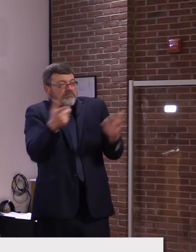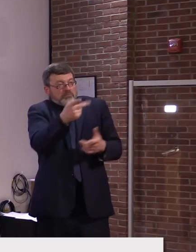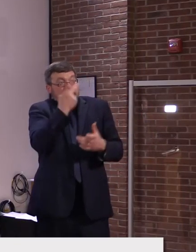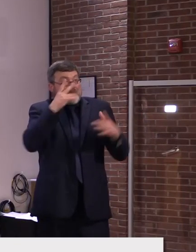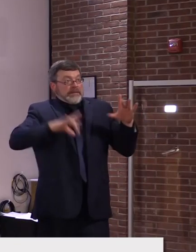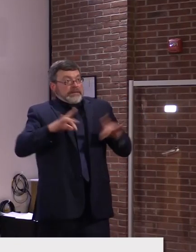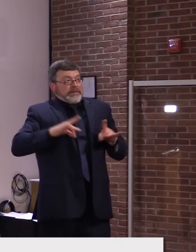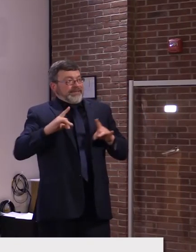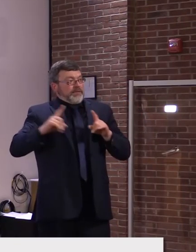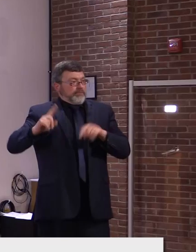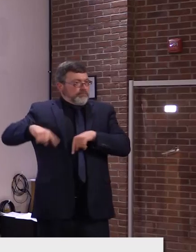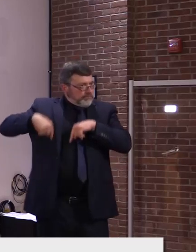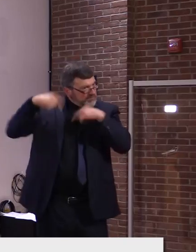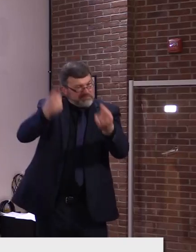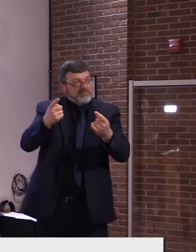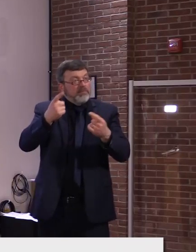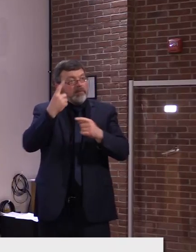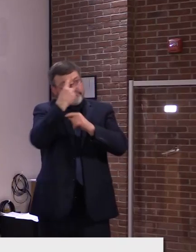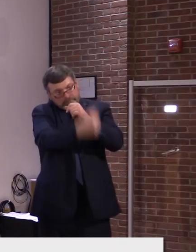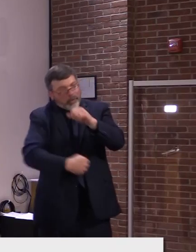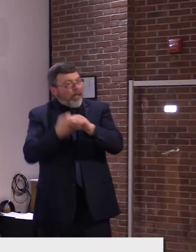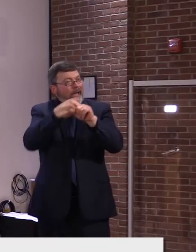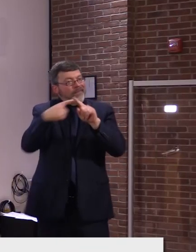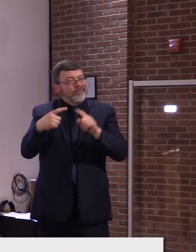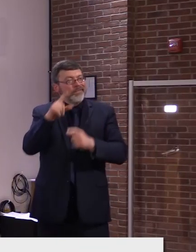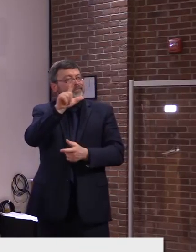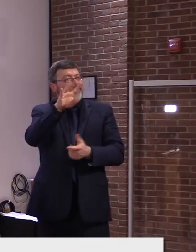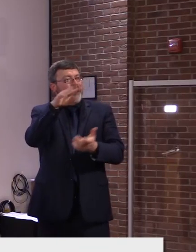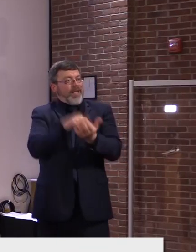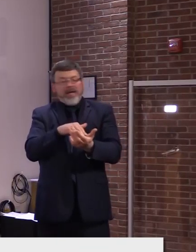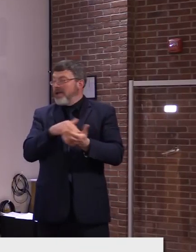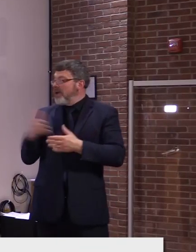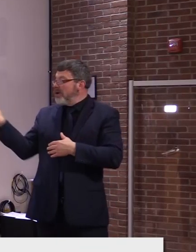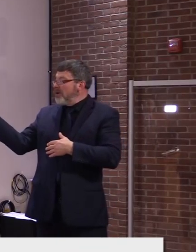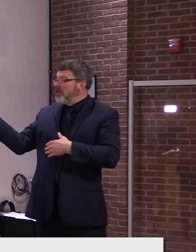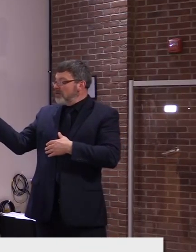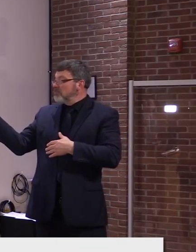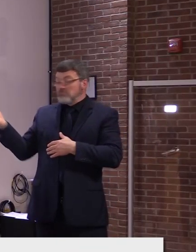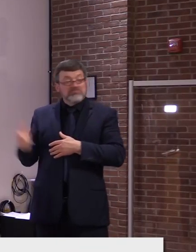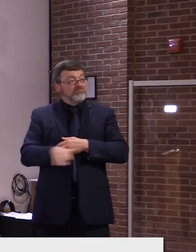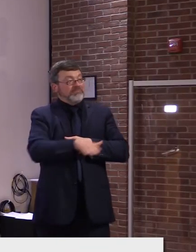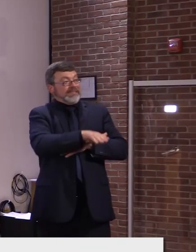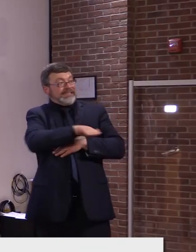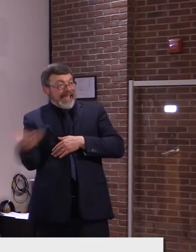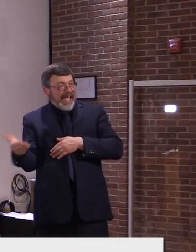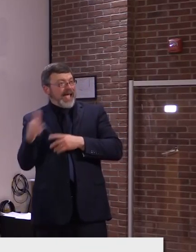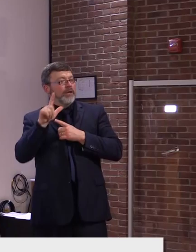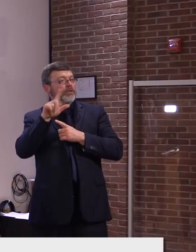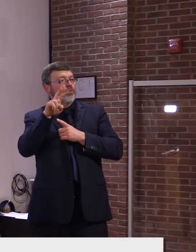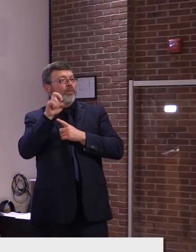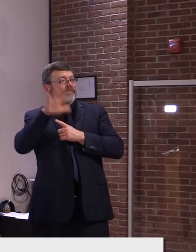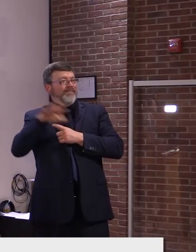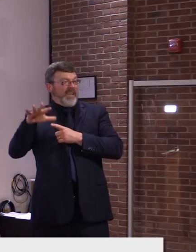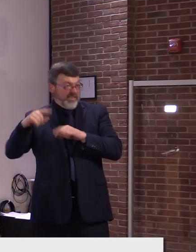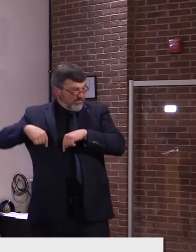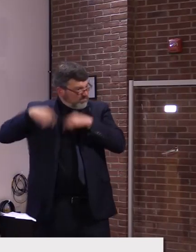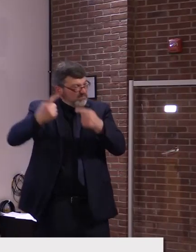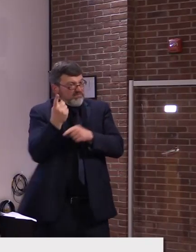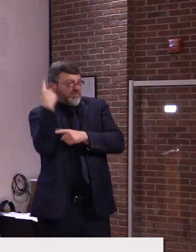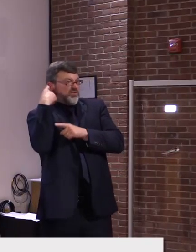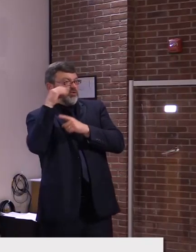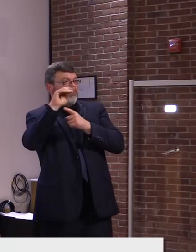over 24,000, and our deaths at 255. To give you an idea of what our